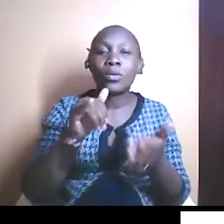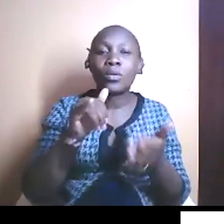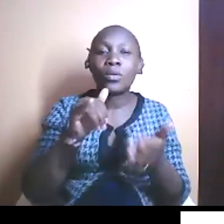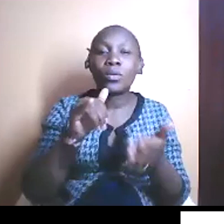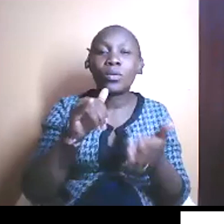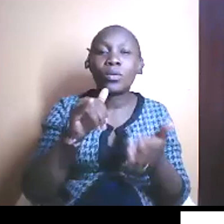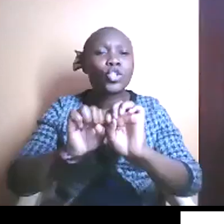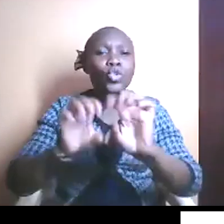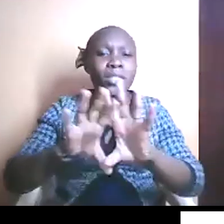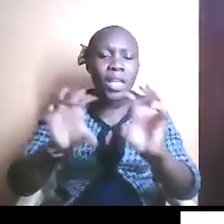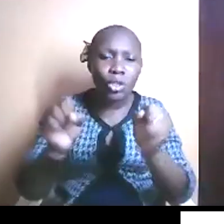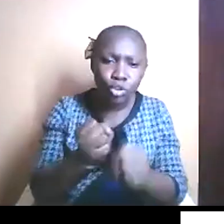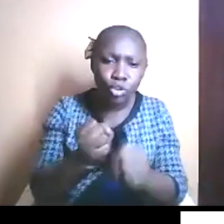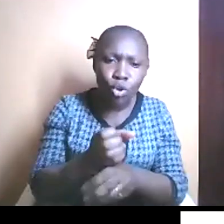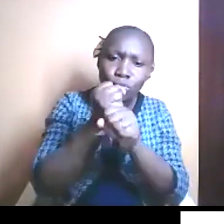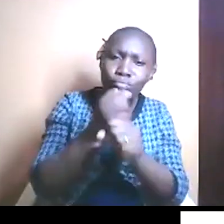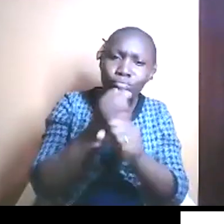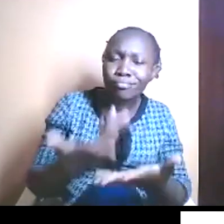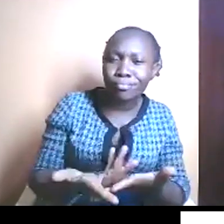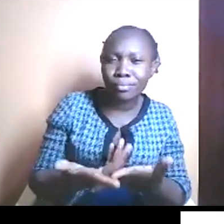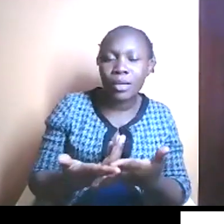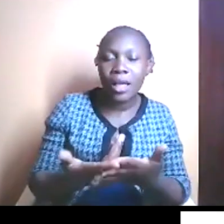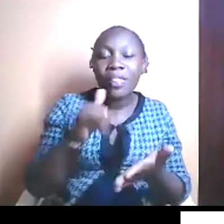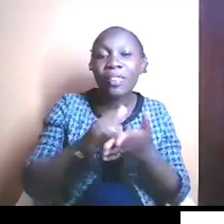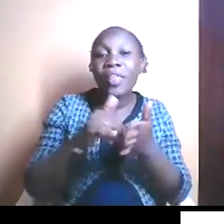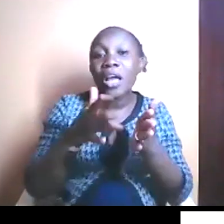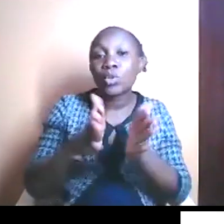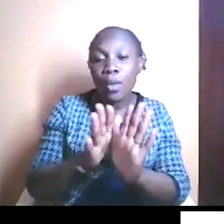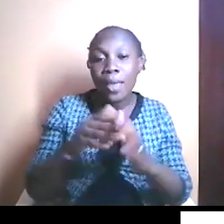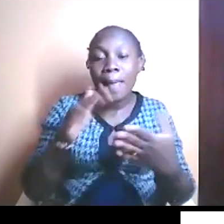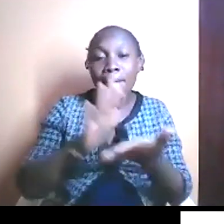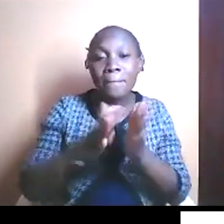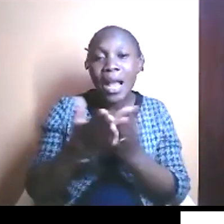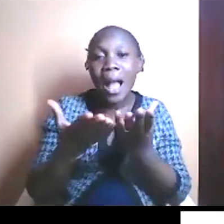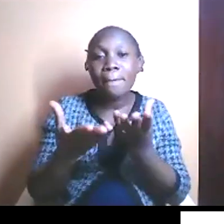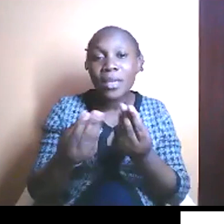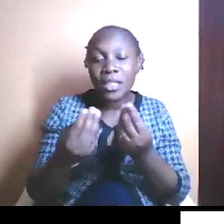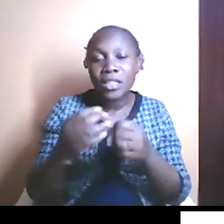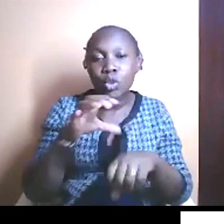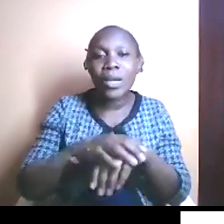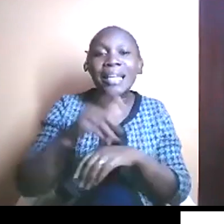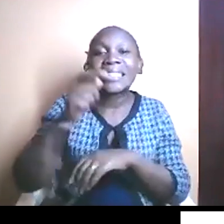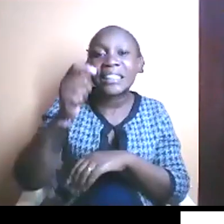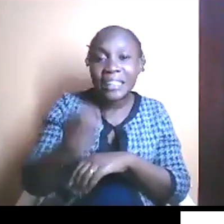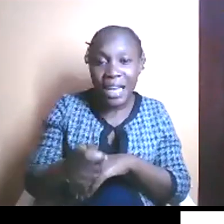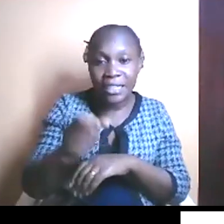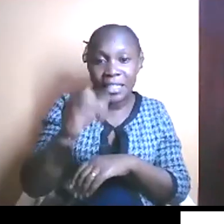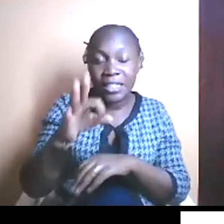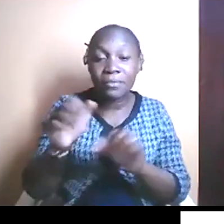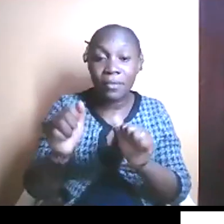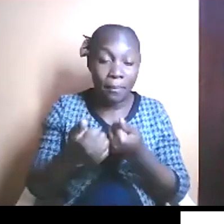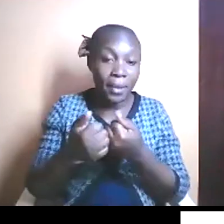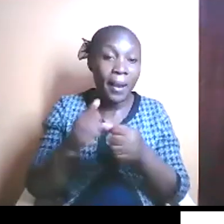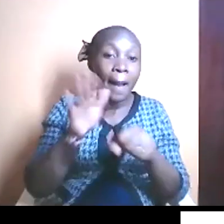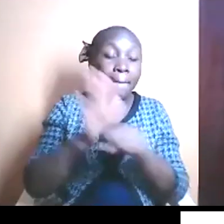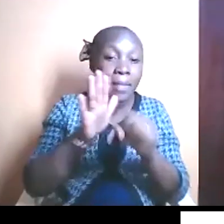group. This one will make it easier for you to get justice if any of these things happen. A lot of organizations now